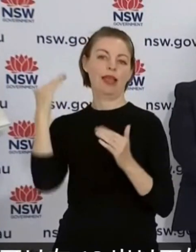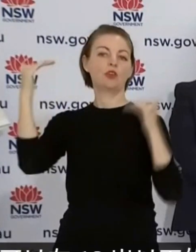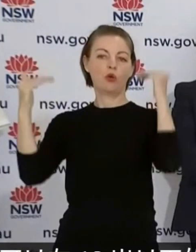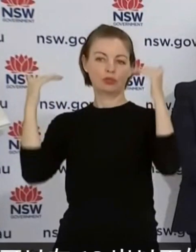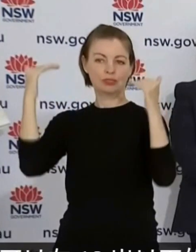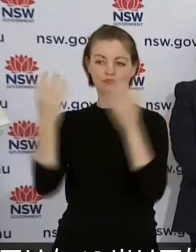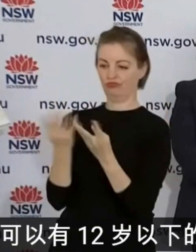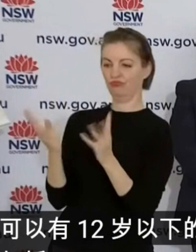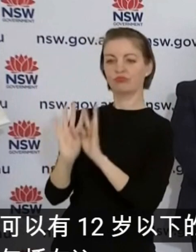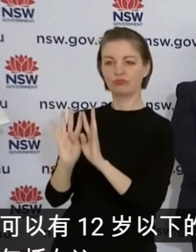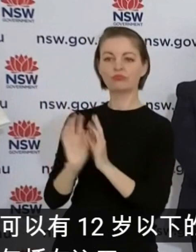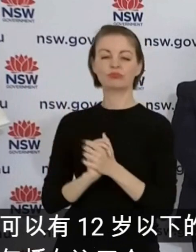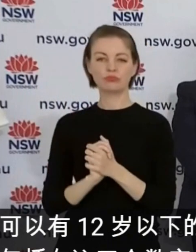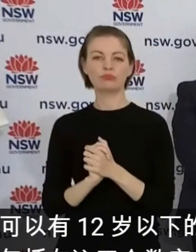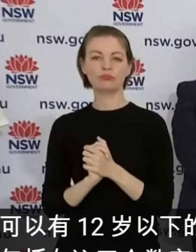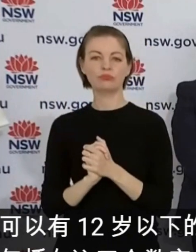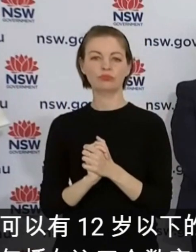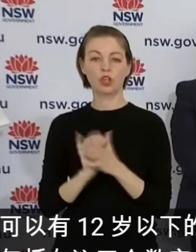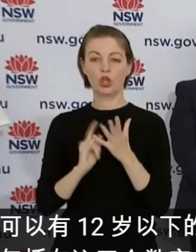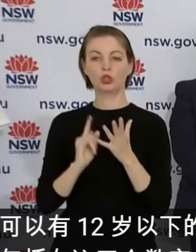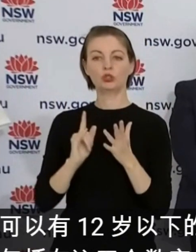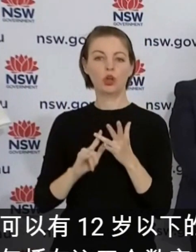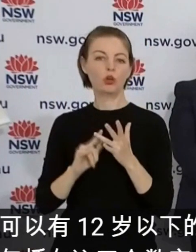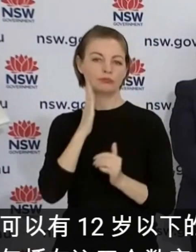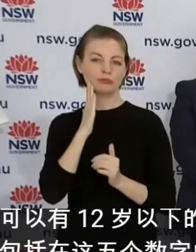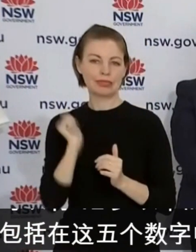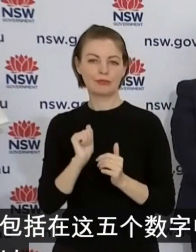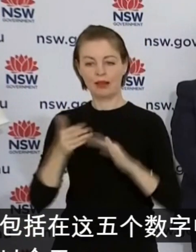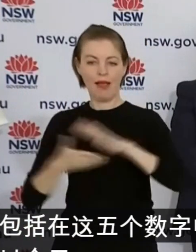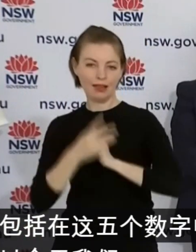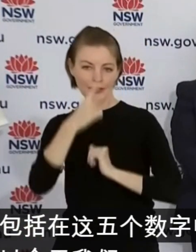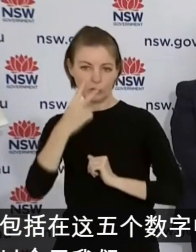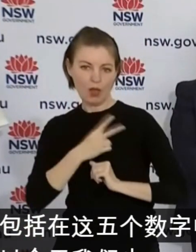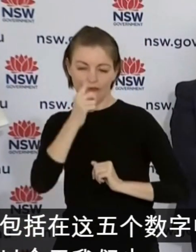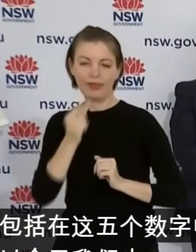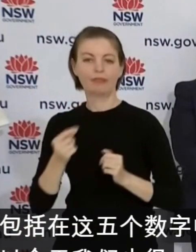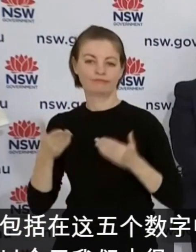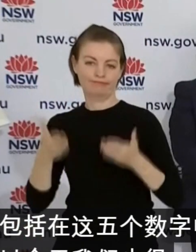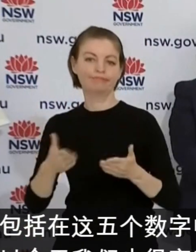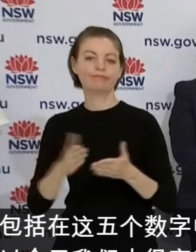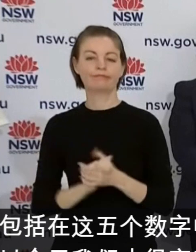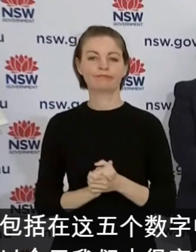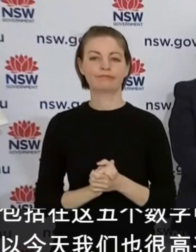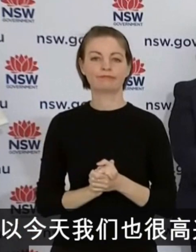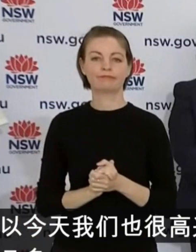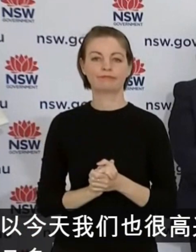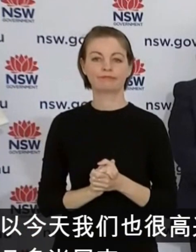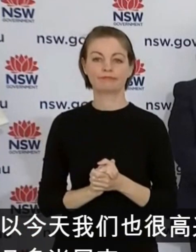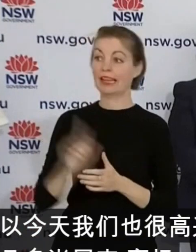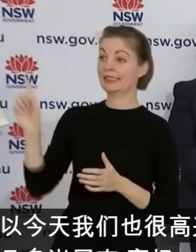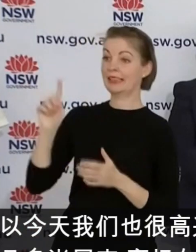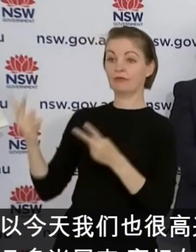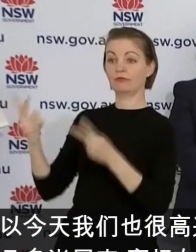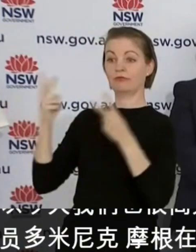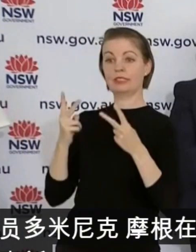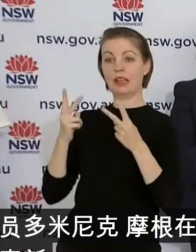under 12 not included in that 5 number. So today also we're very pleased to have Commissioner